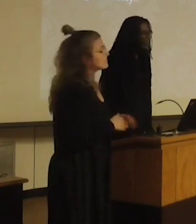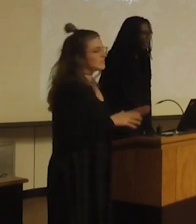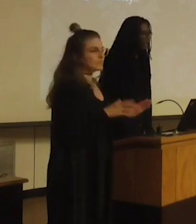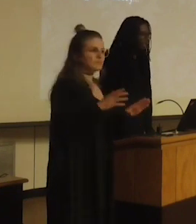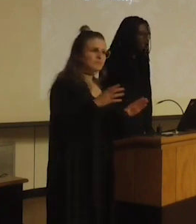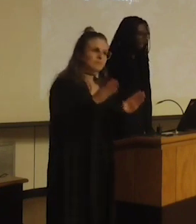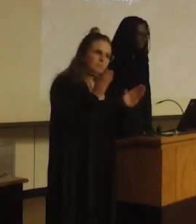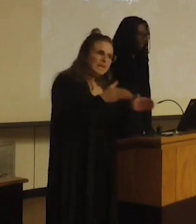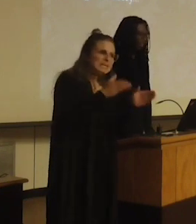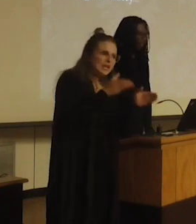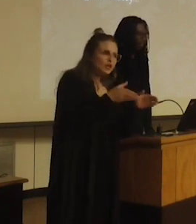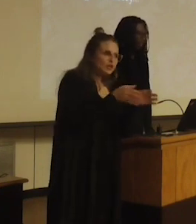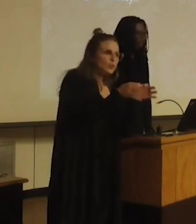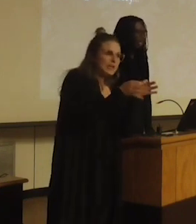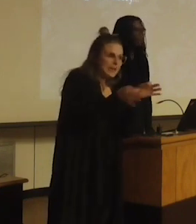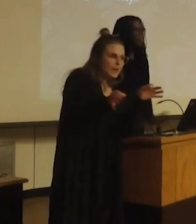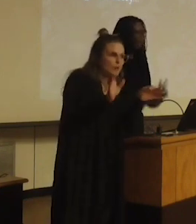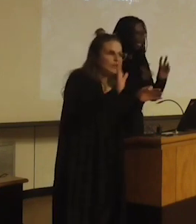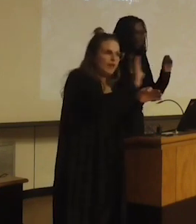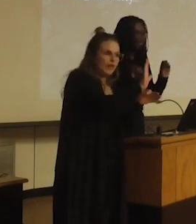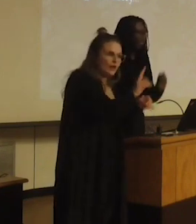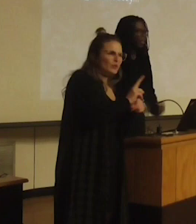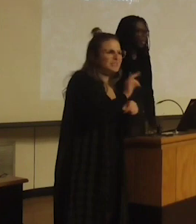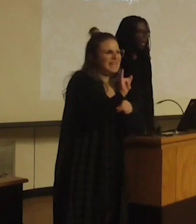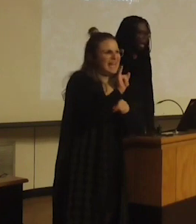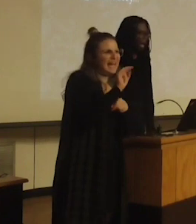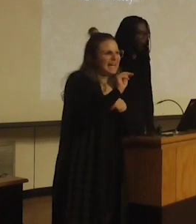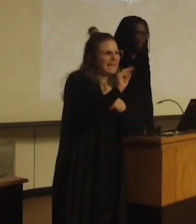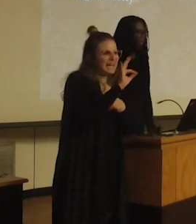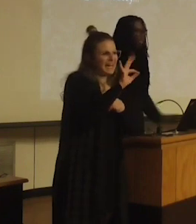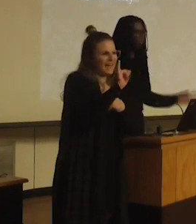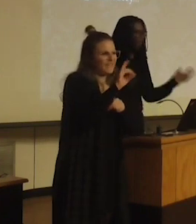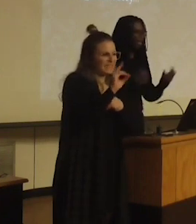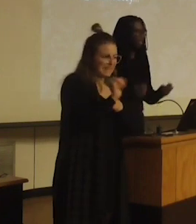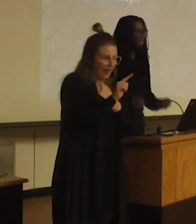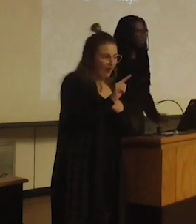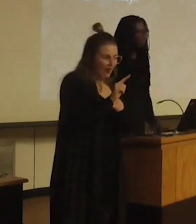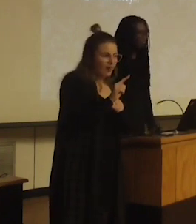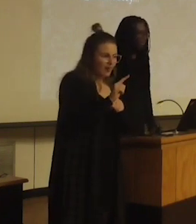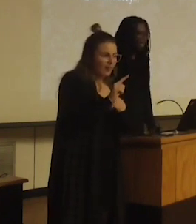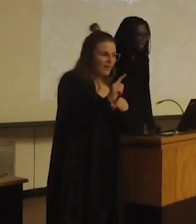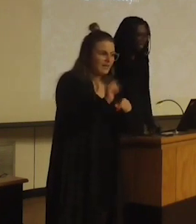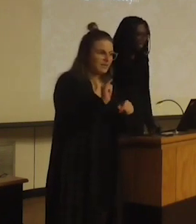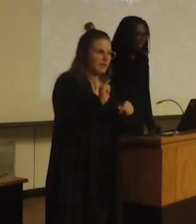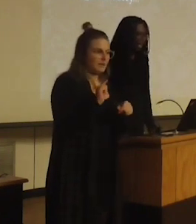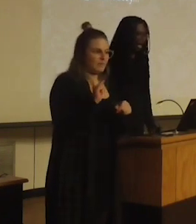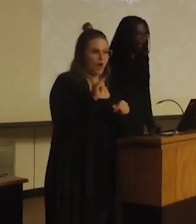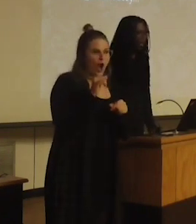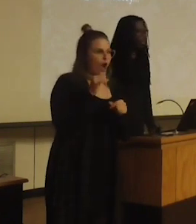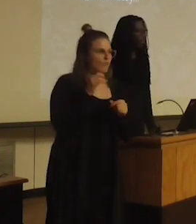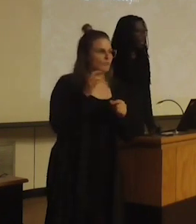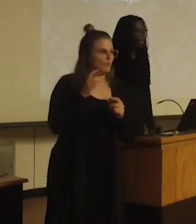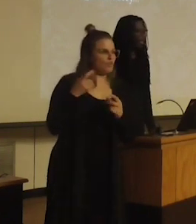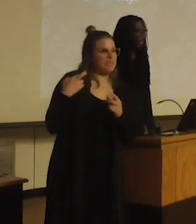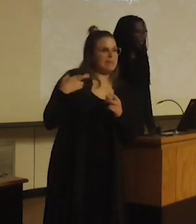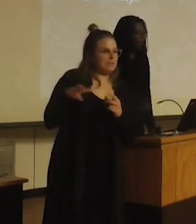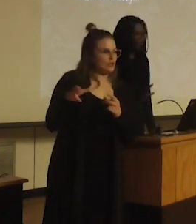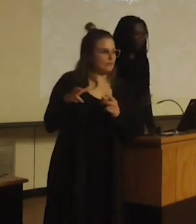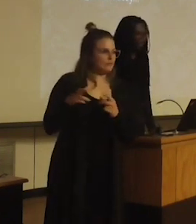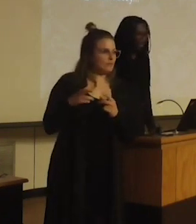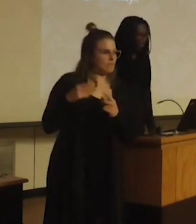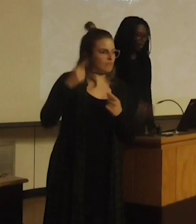very specific attention to the language that they're using, the language of infidels. It invites a sort of religious